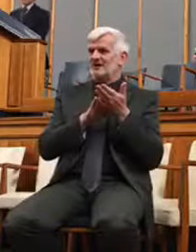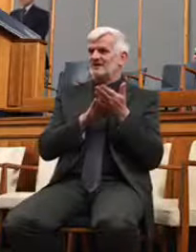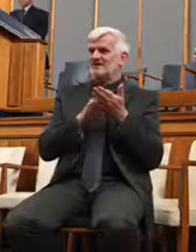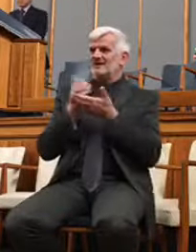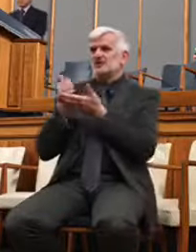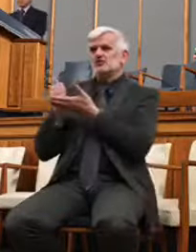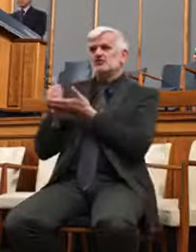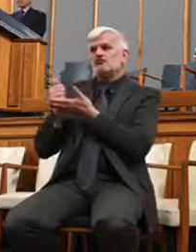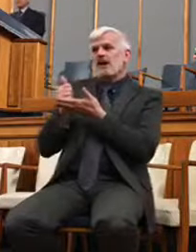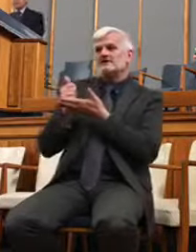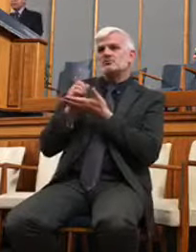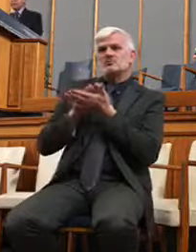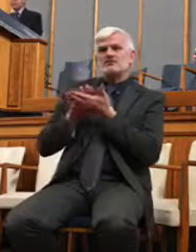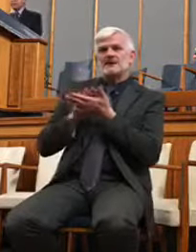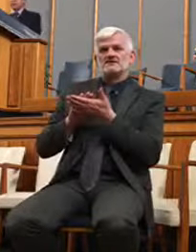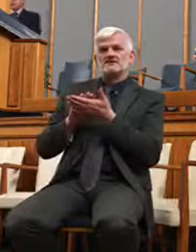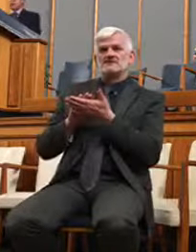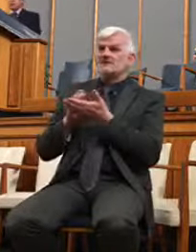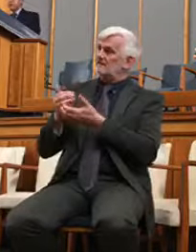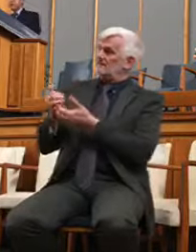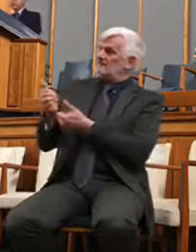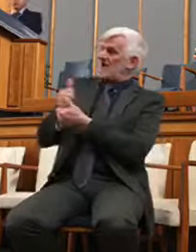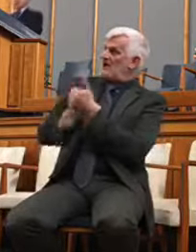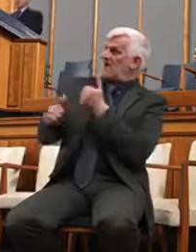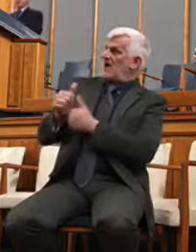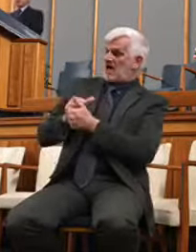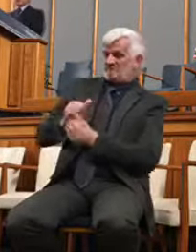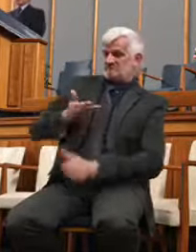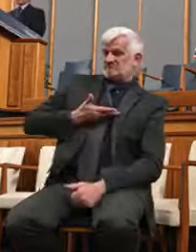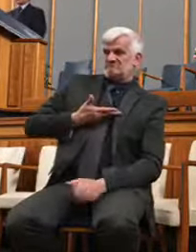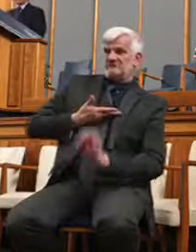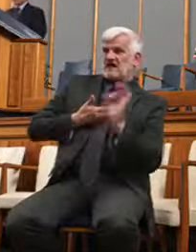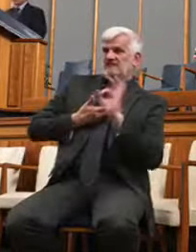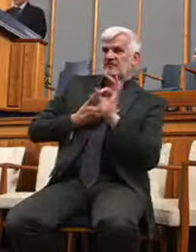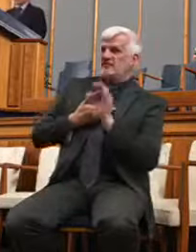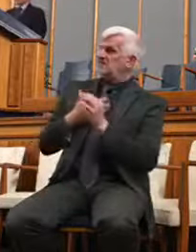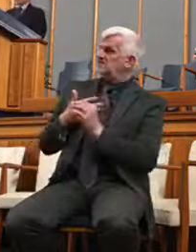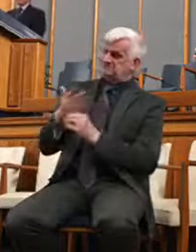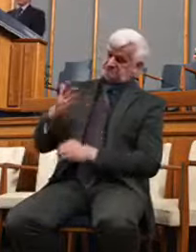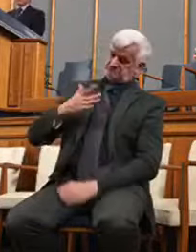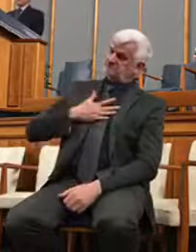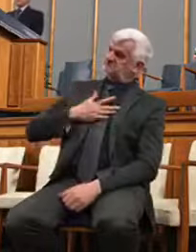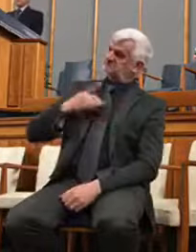means undeserved favor from God through his good pleasure.